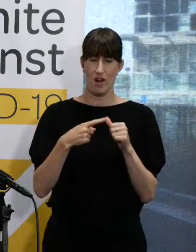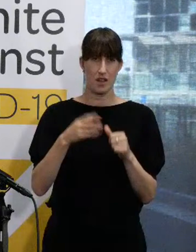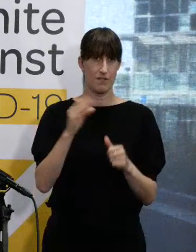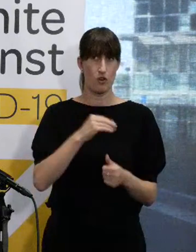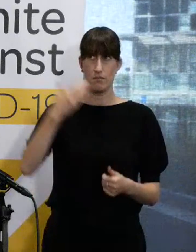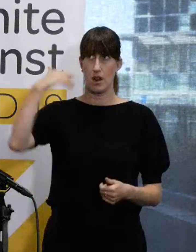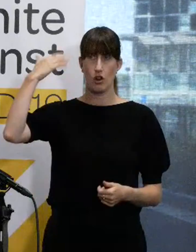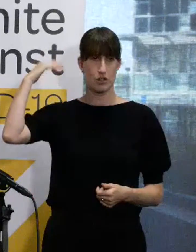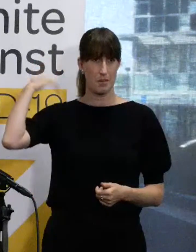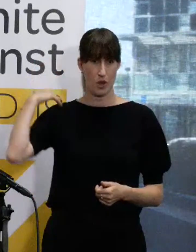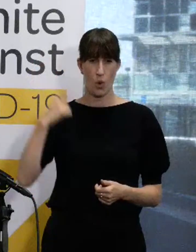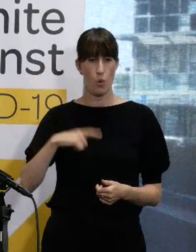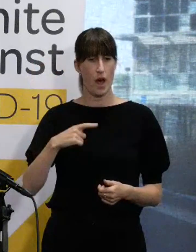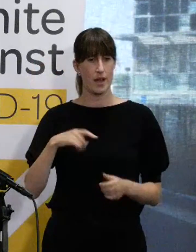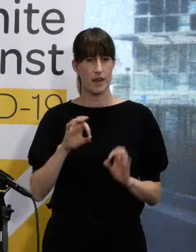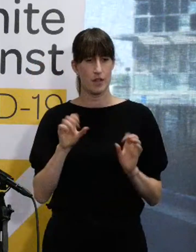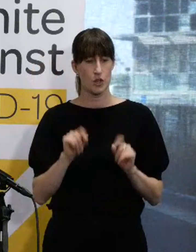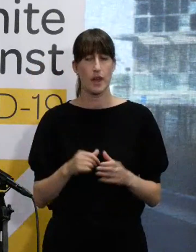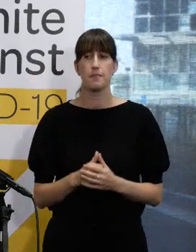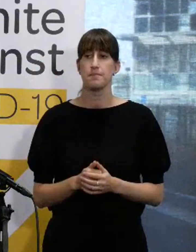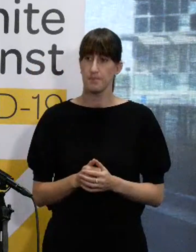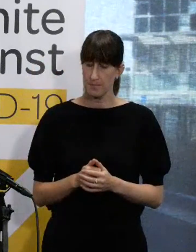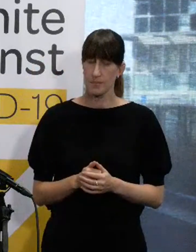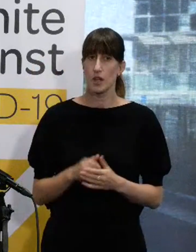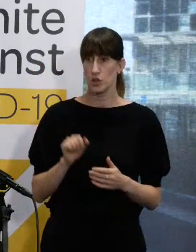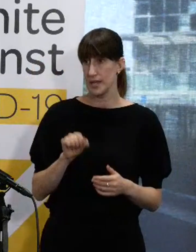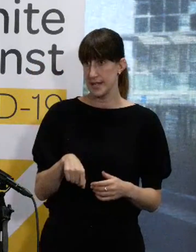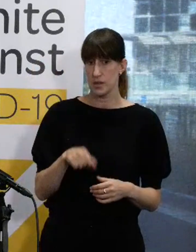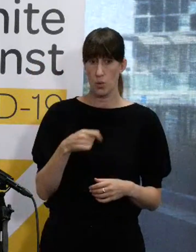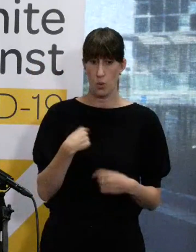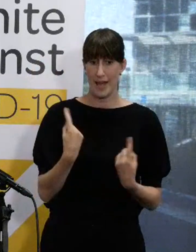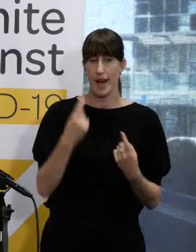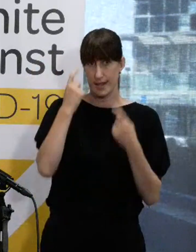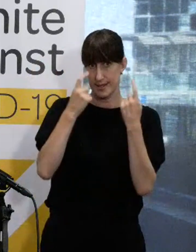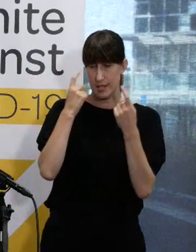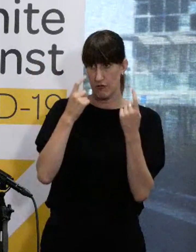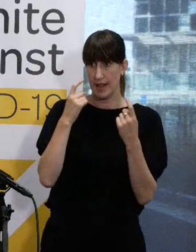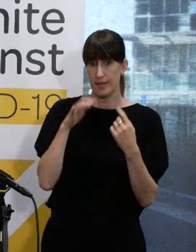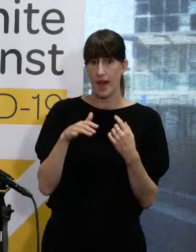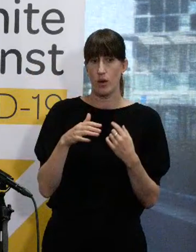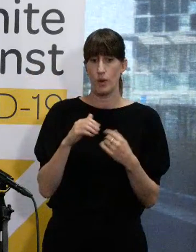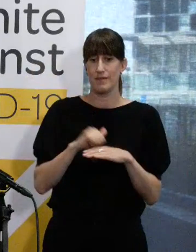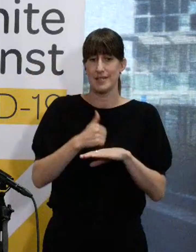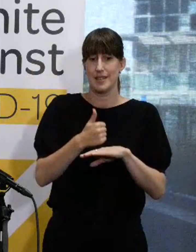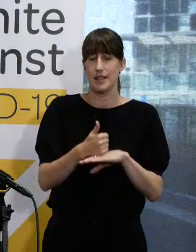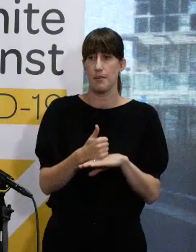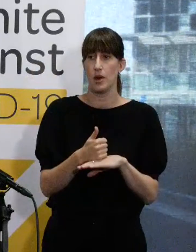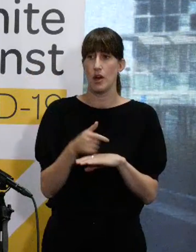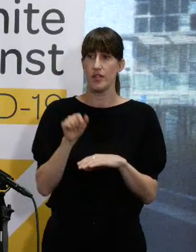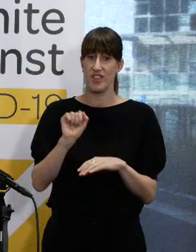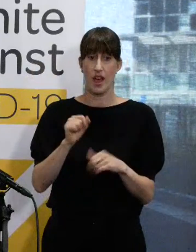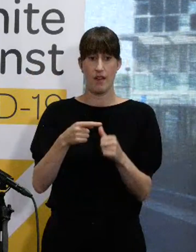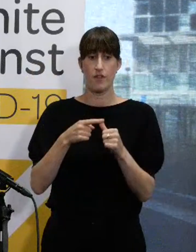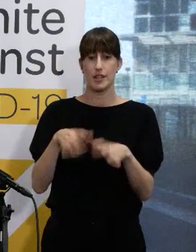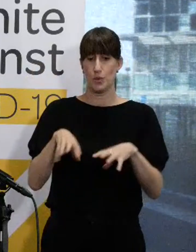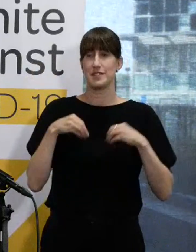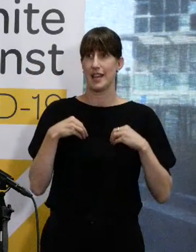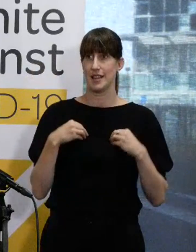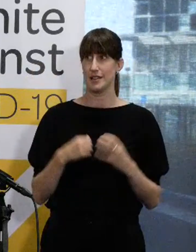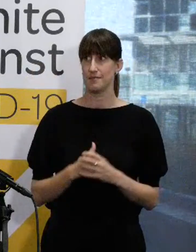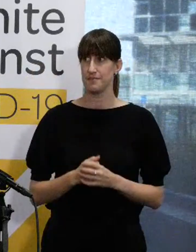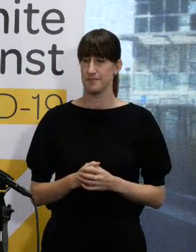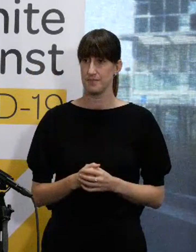investigation and with the cases in the Pullman, and that's something. So that is something that is in place. So I would say we've taken up that advice. And